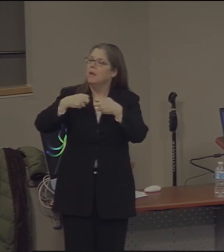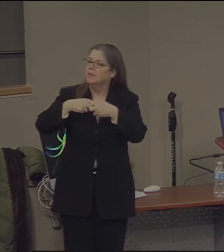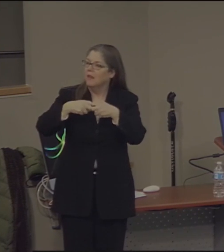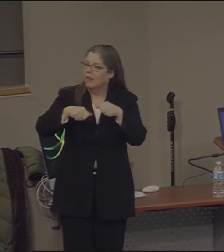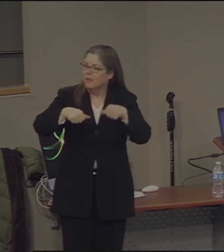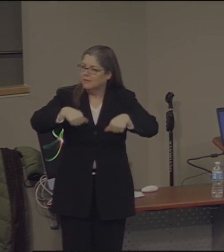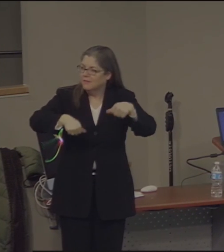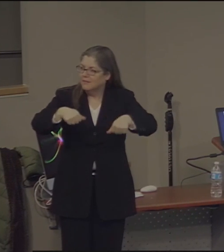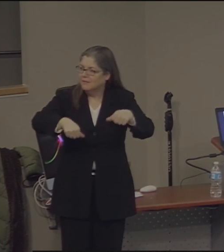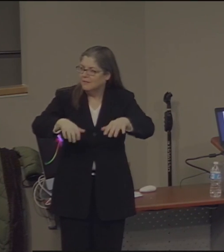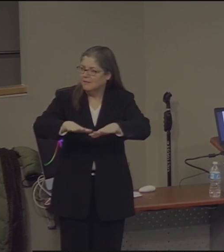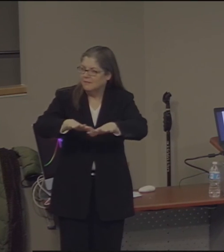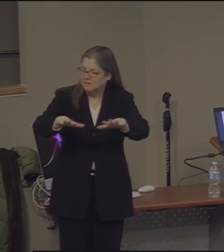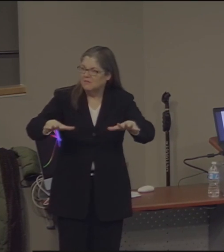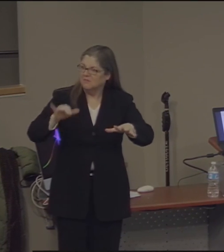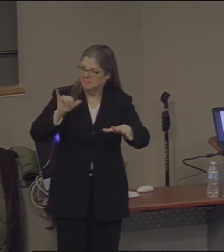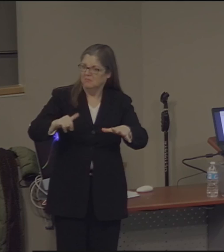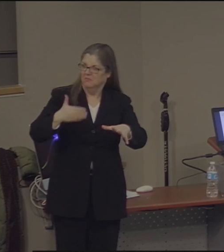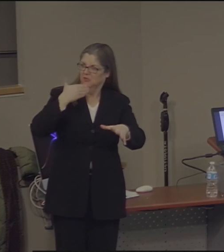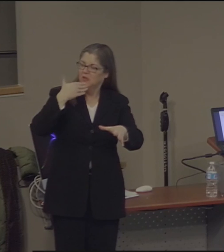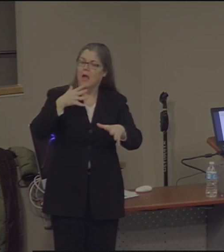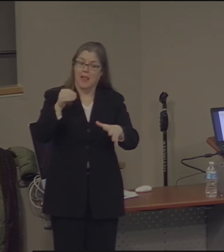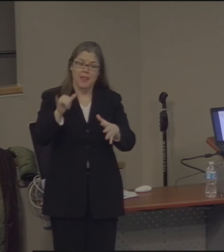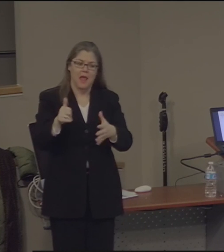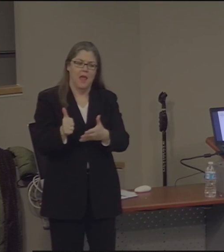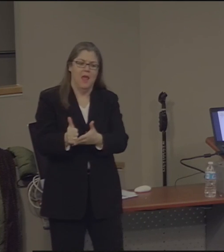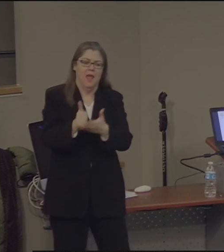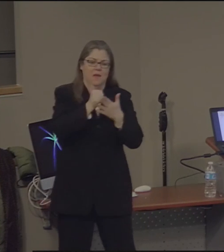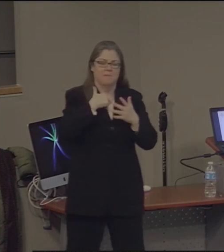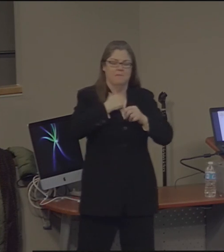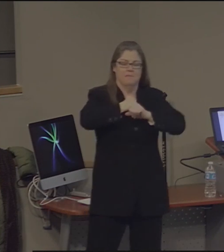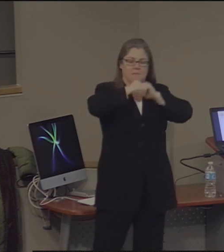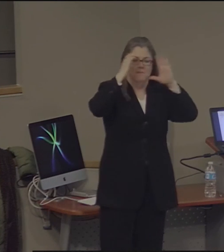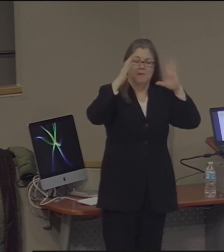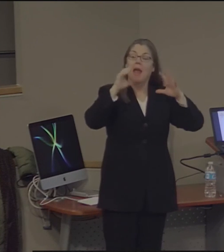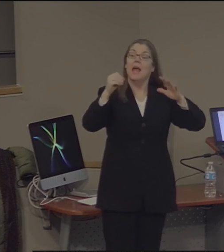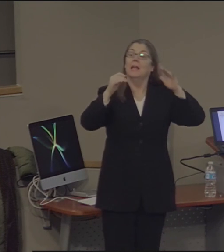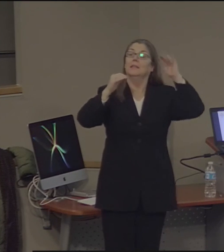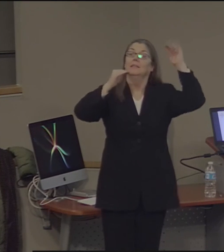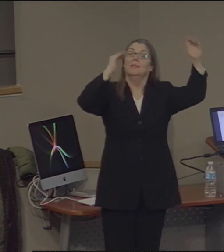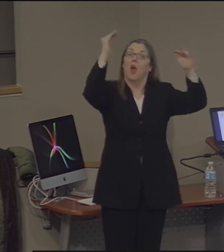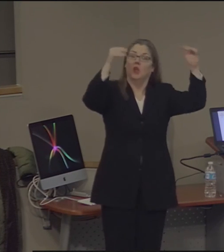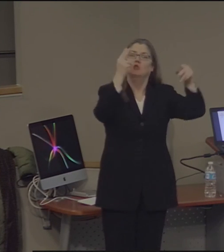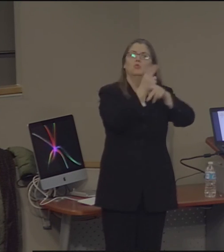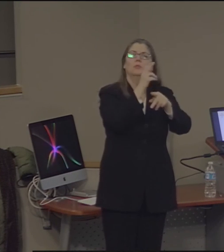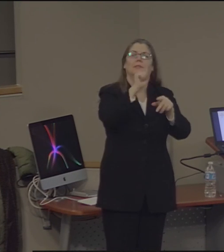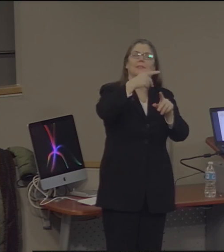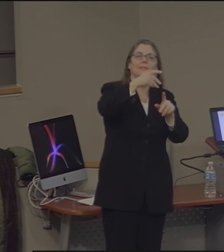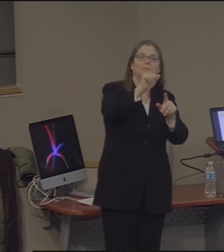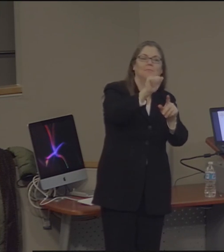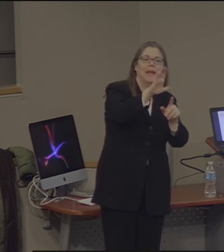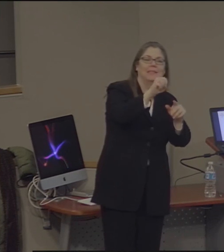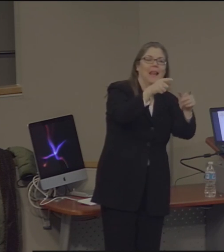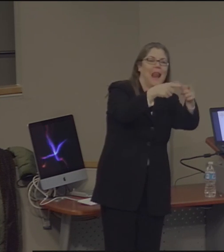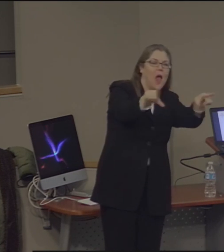good in and of themselves, but do elicit spatial language from the adults and from the kids that are interacting with